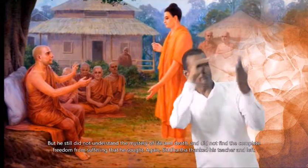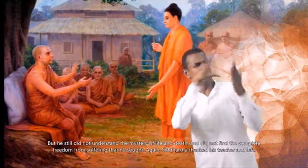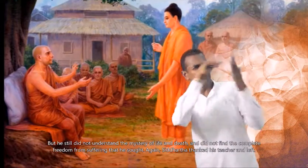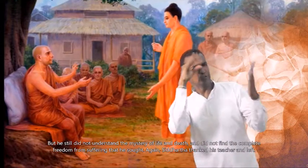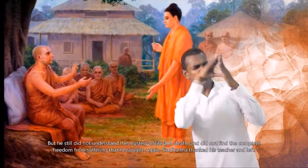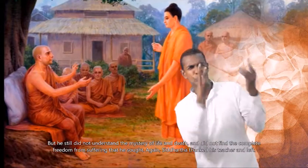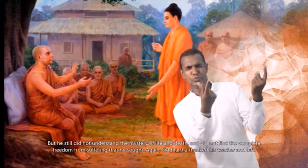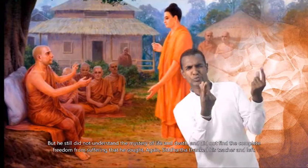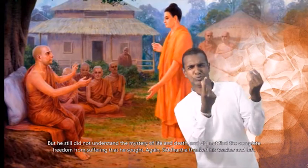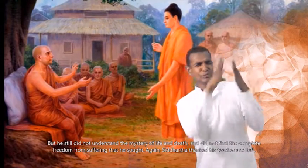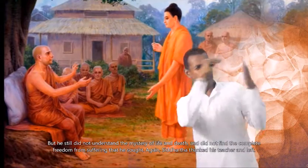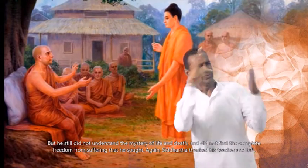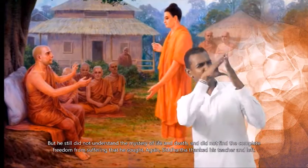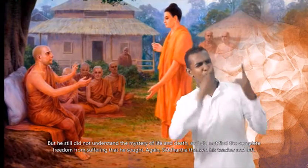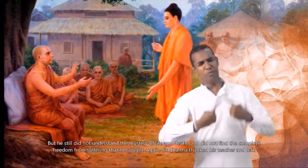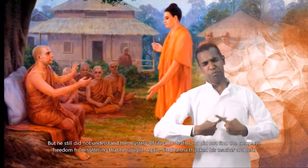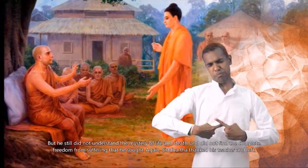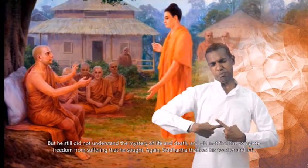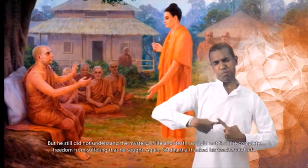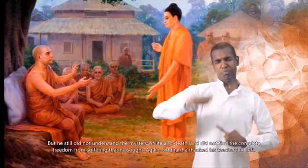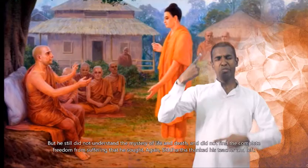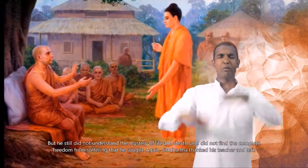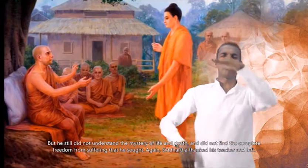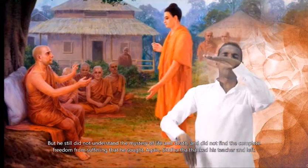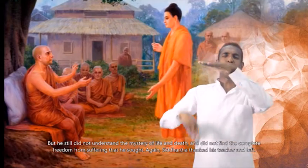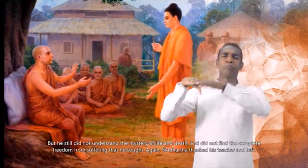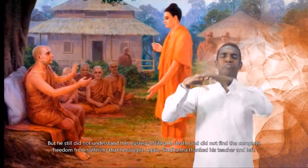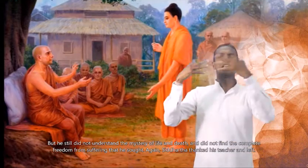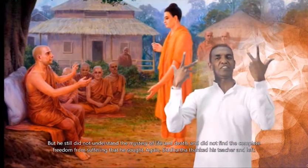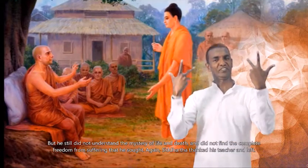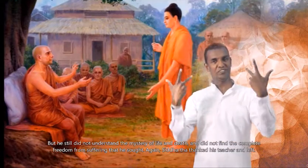his teacher and left.